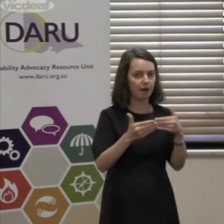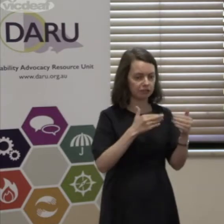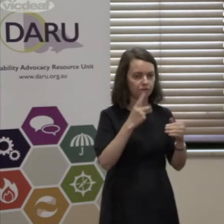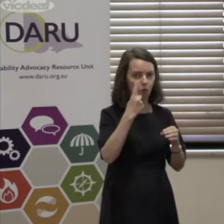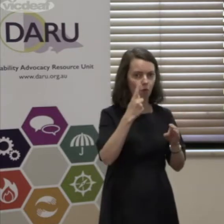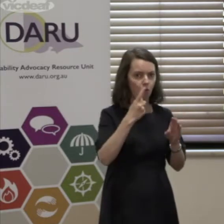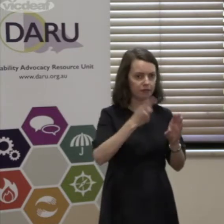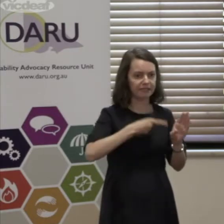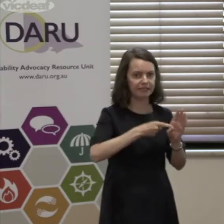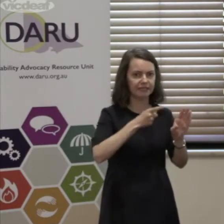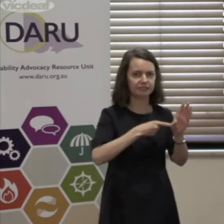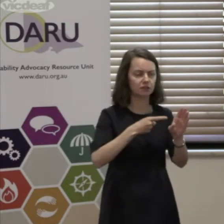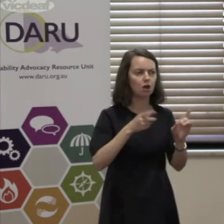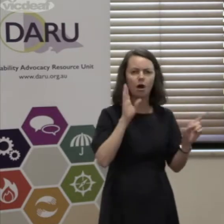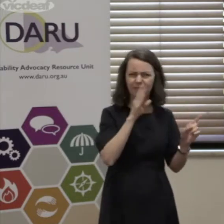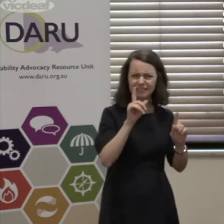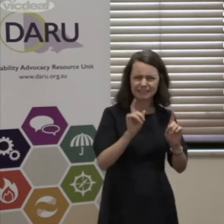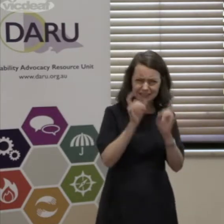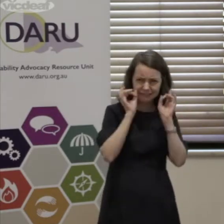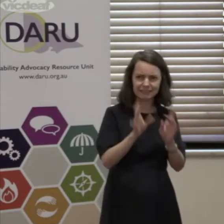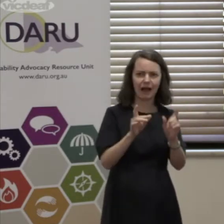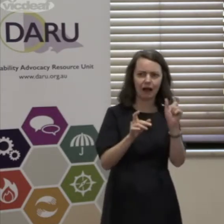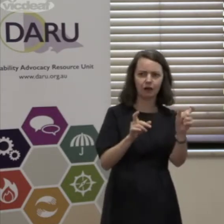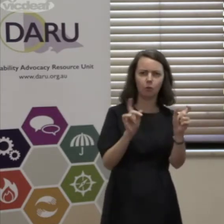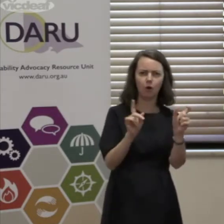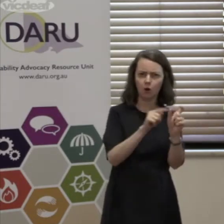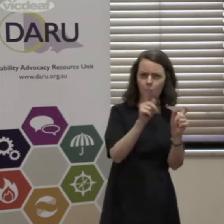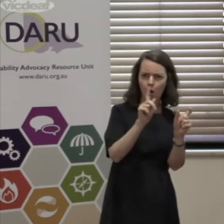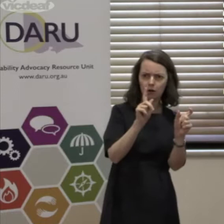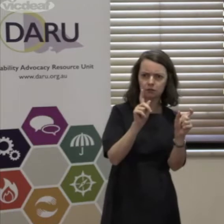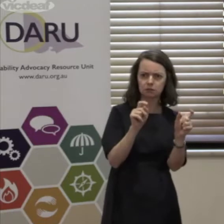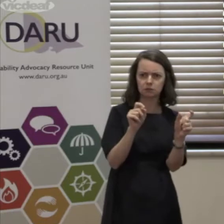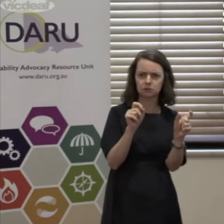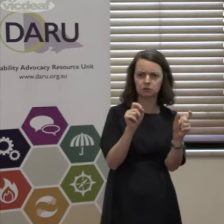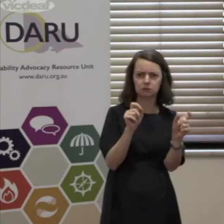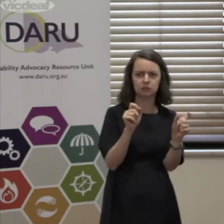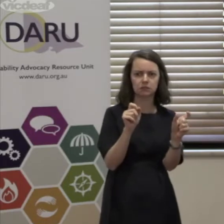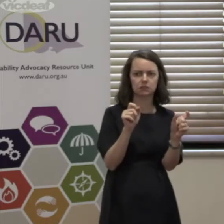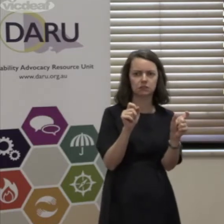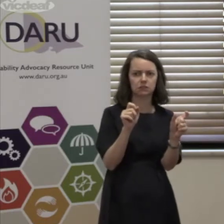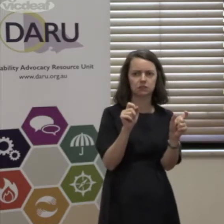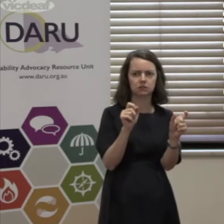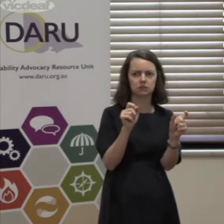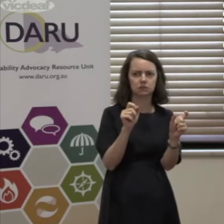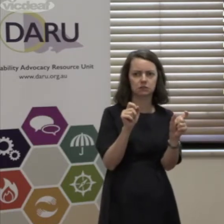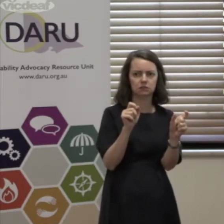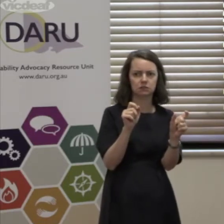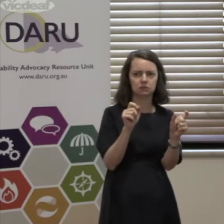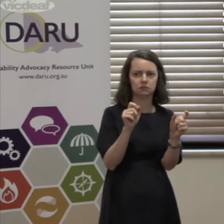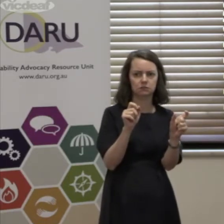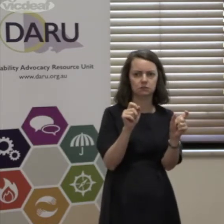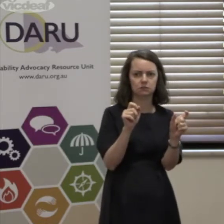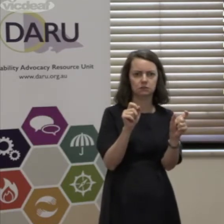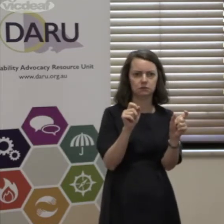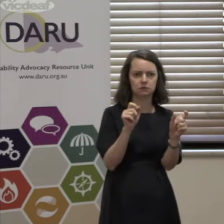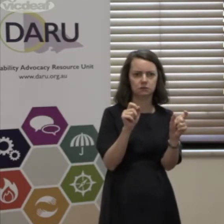for years? Sorry, I missed the very beginning of the sentence. Is the what process? Is the stating process the